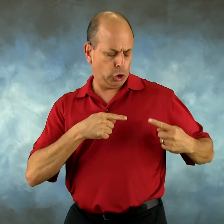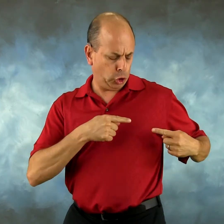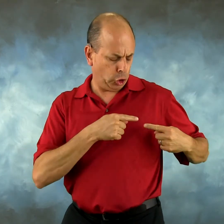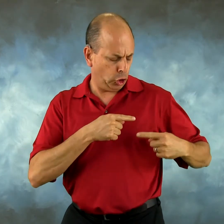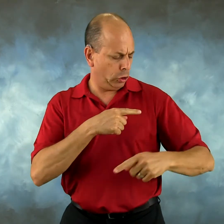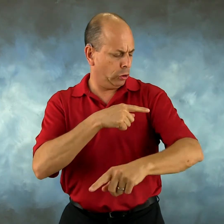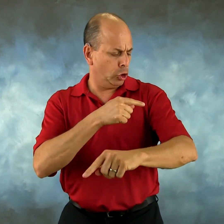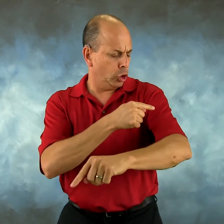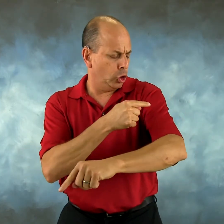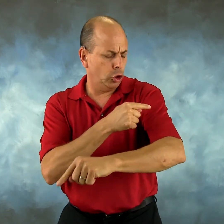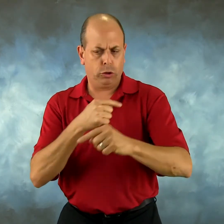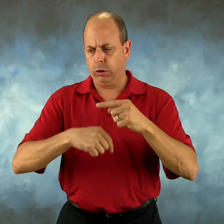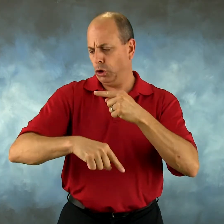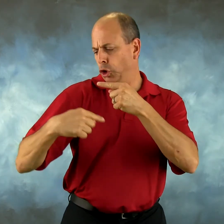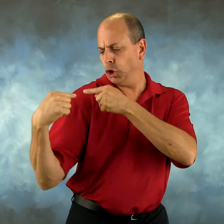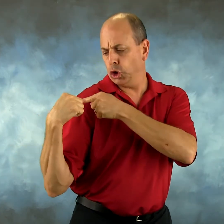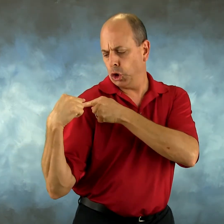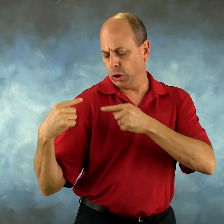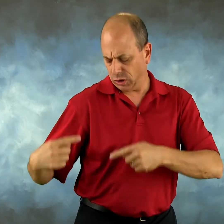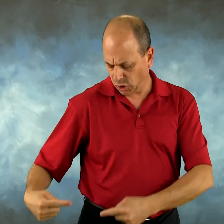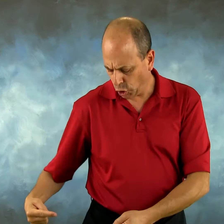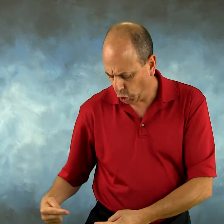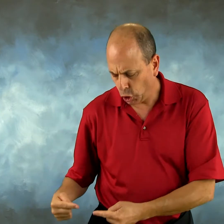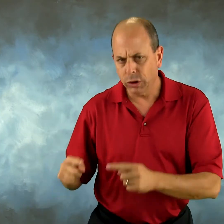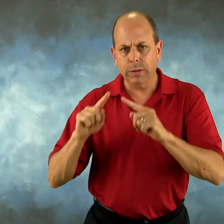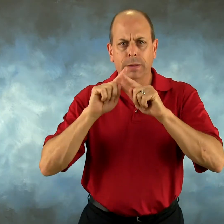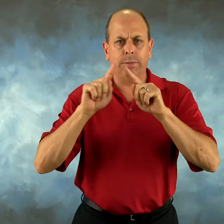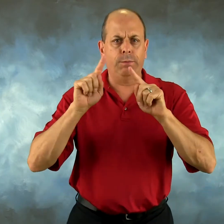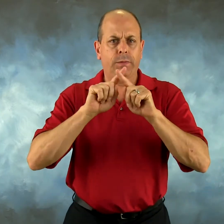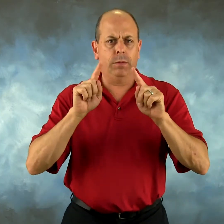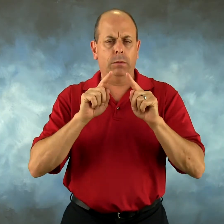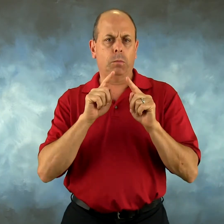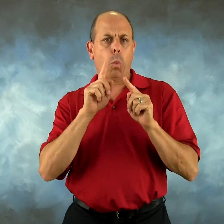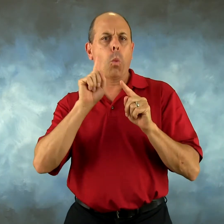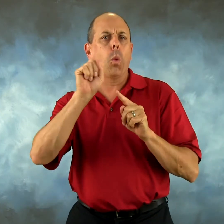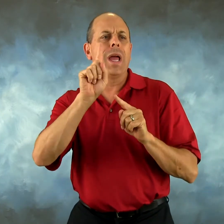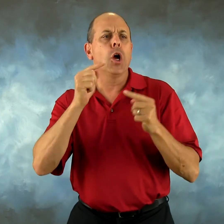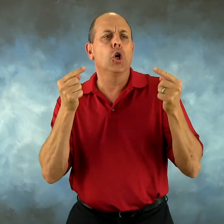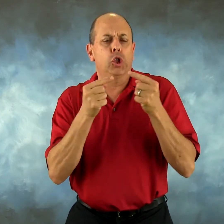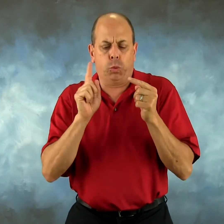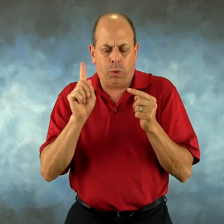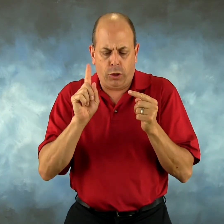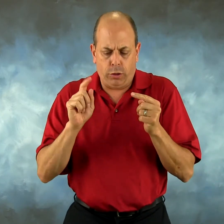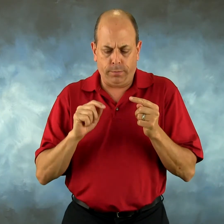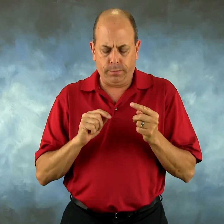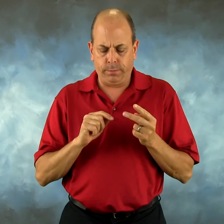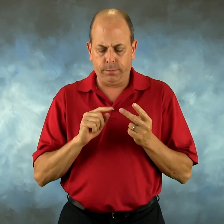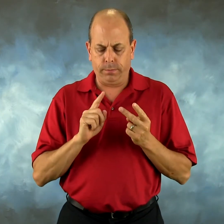This is a sign for hurt. You would put it in the location where the injury is.